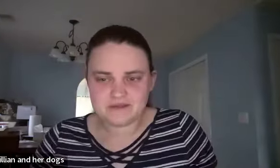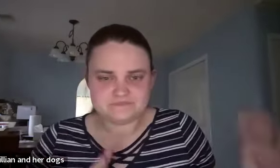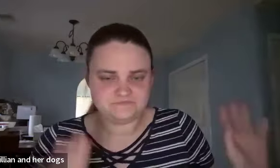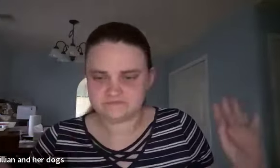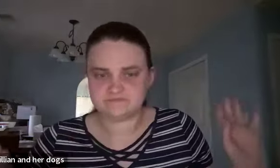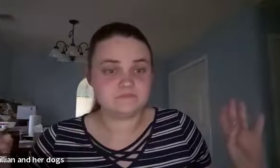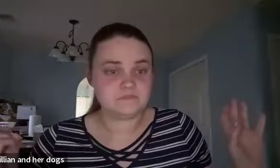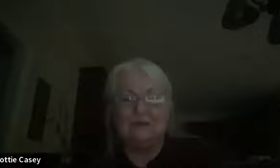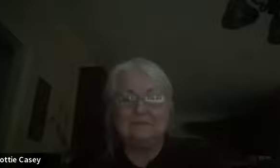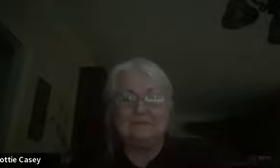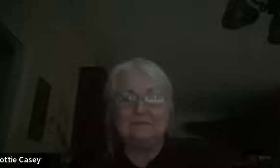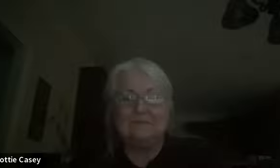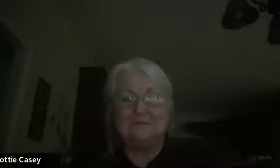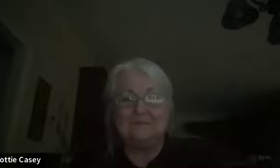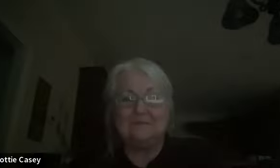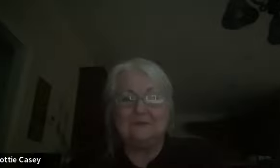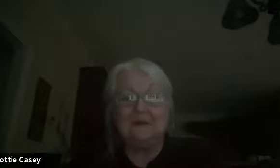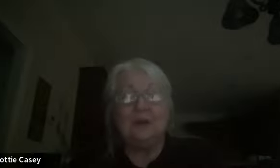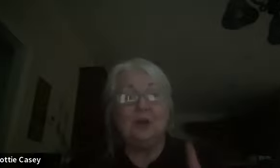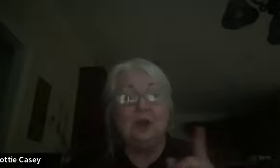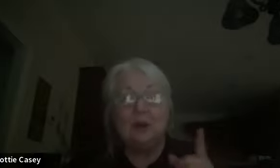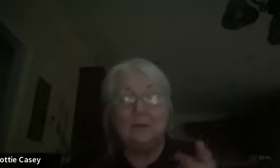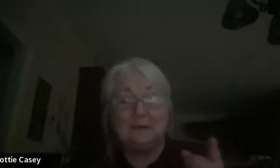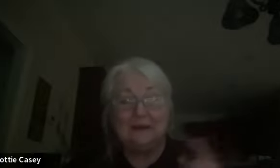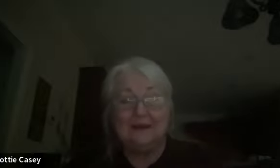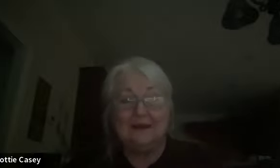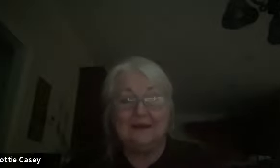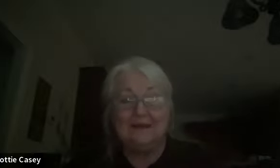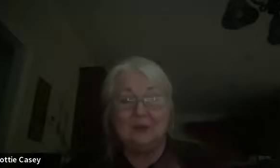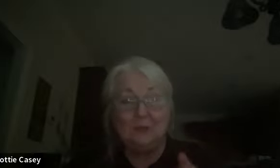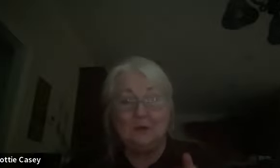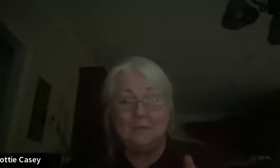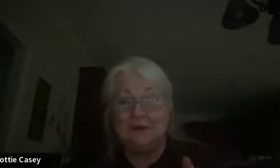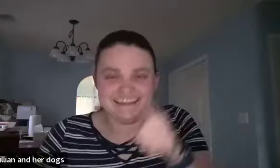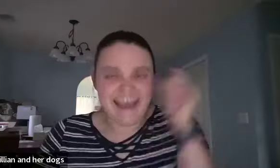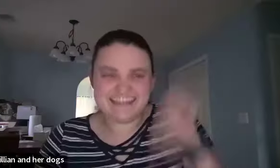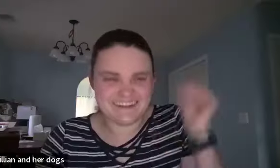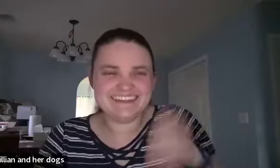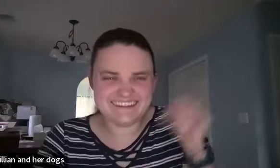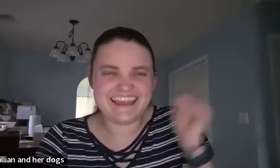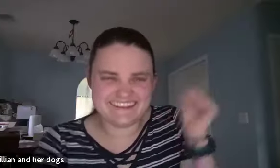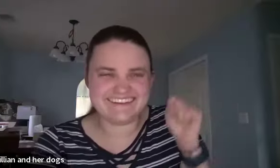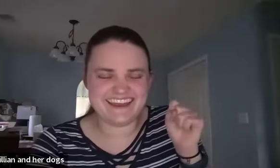But It's all good. okay, perfect. Me. You I go. was I heard you. I hear you